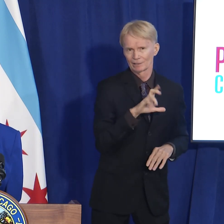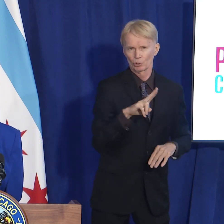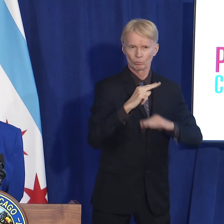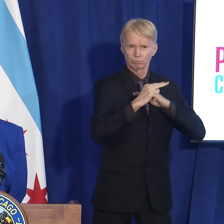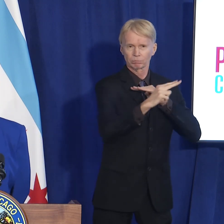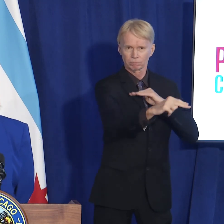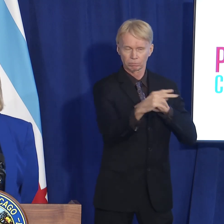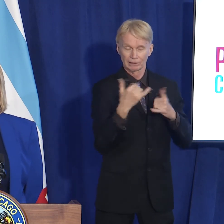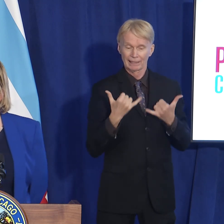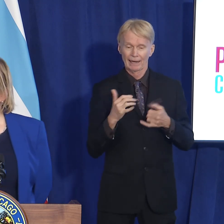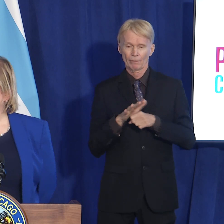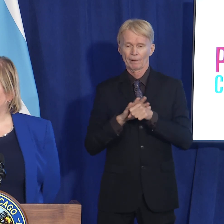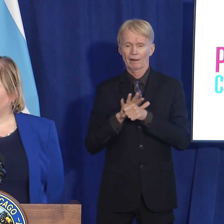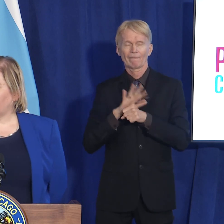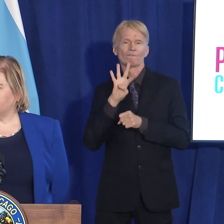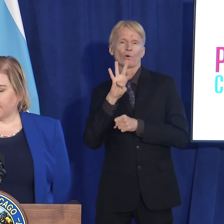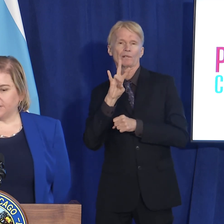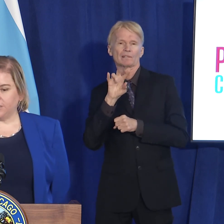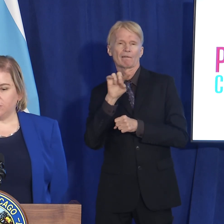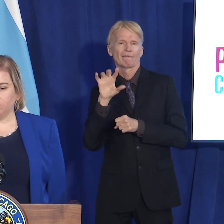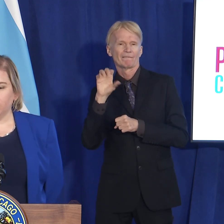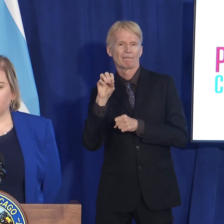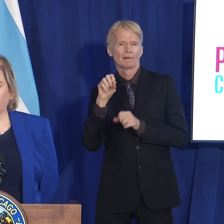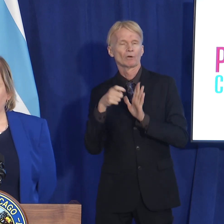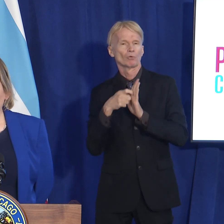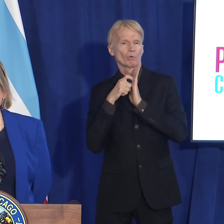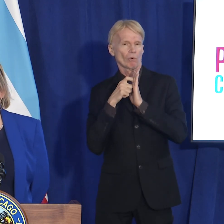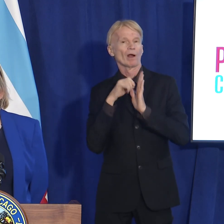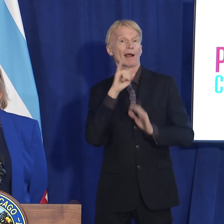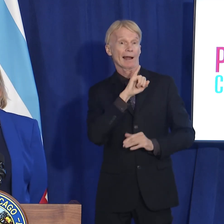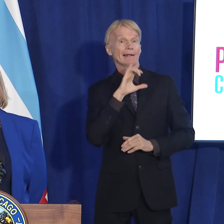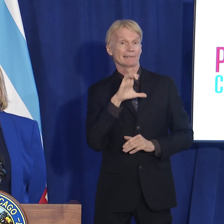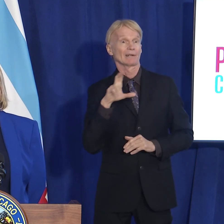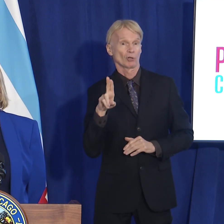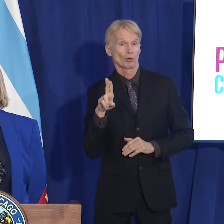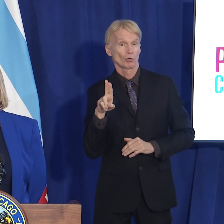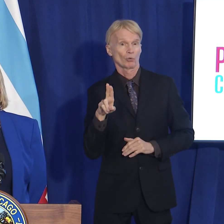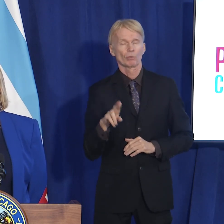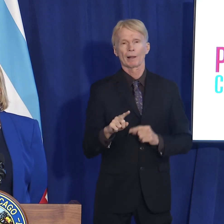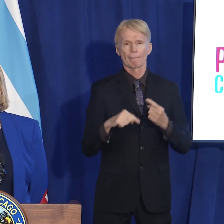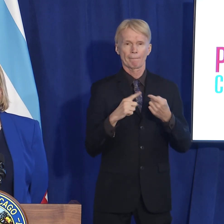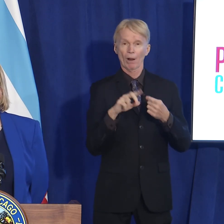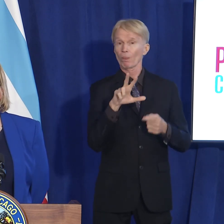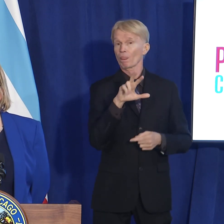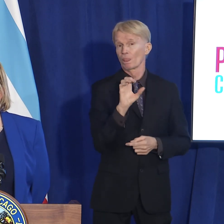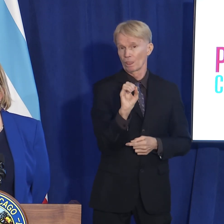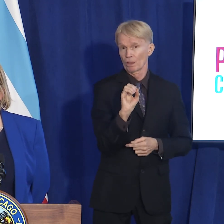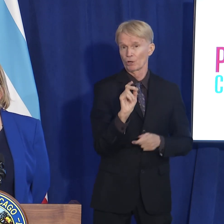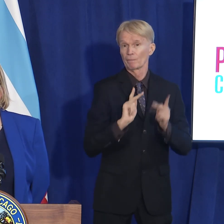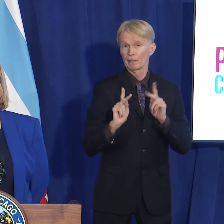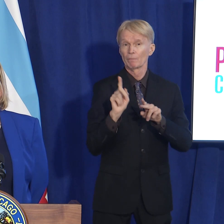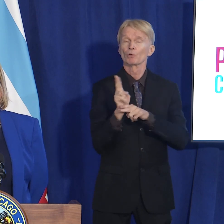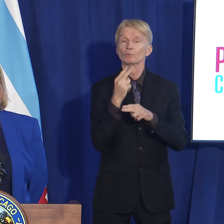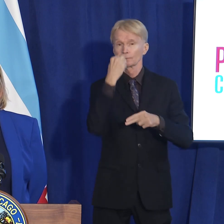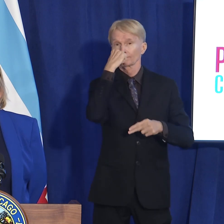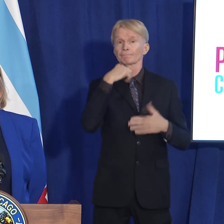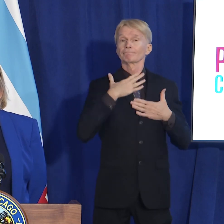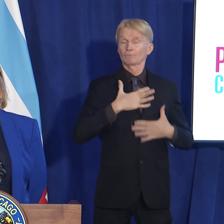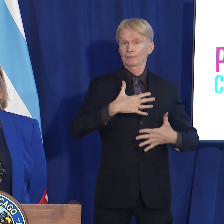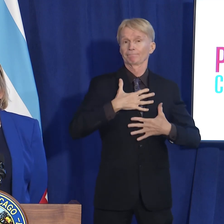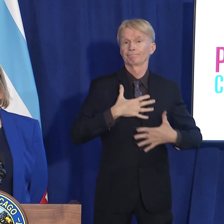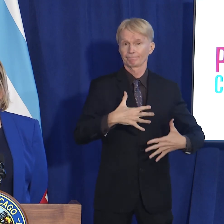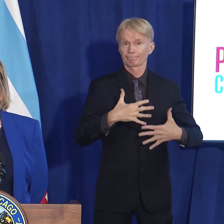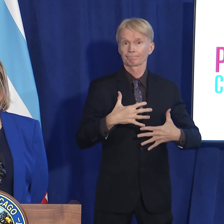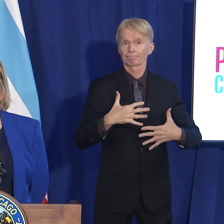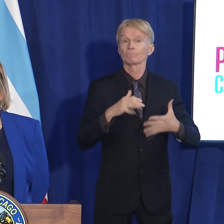of 47 to 50 range as far as ICU. Right now, 30-something of those folks are on ventilators. So this is